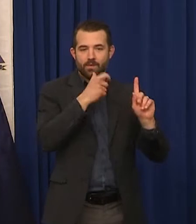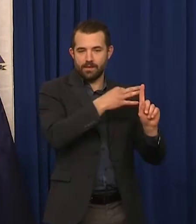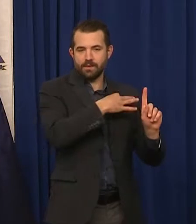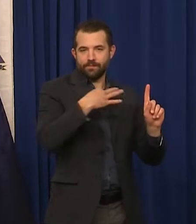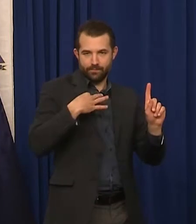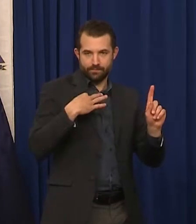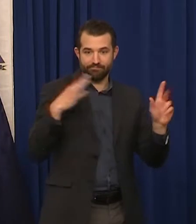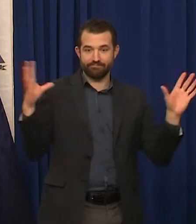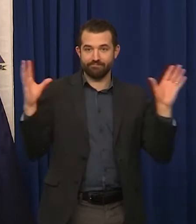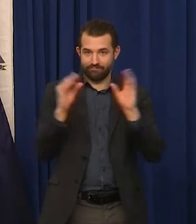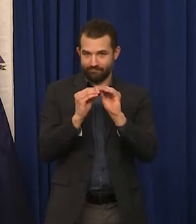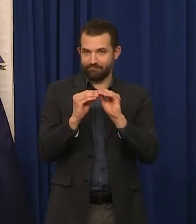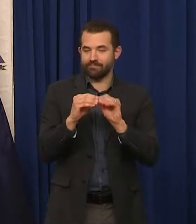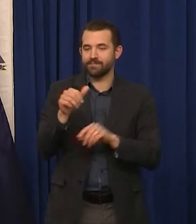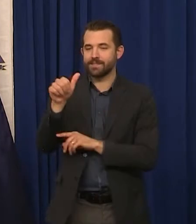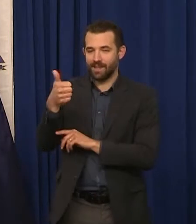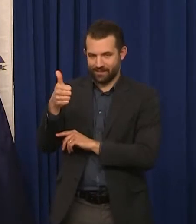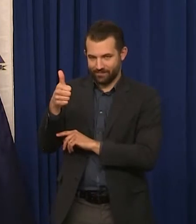yesterday.